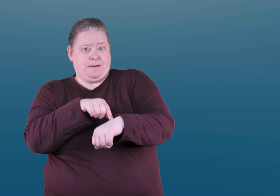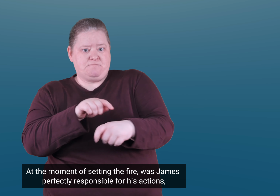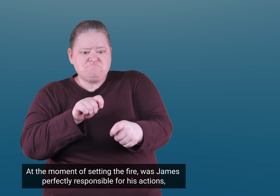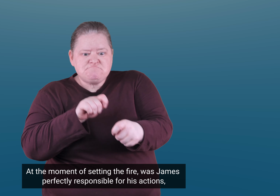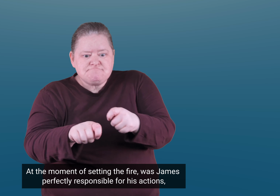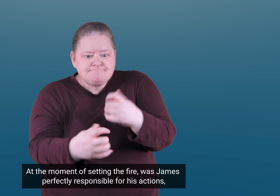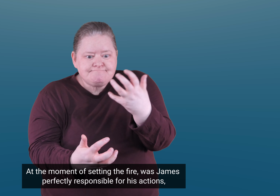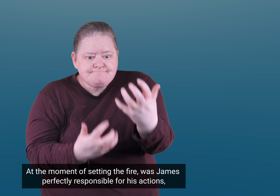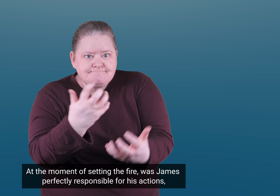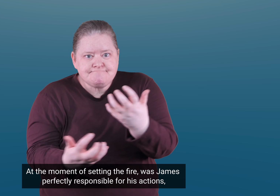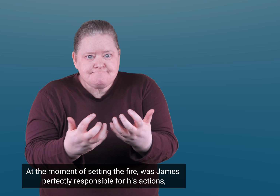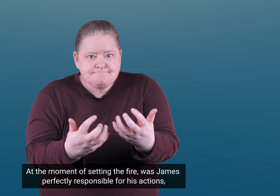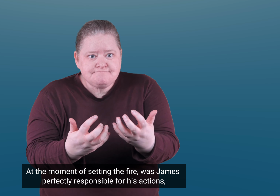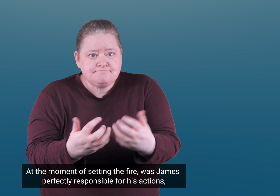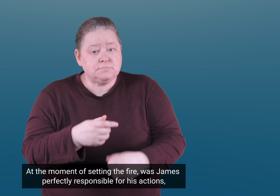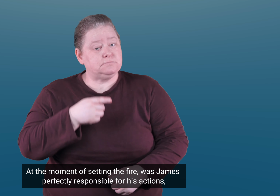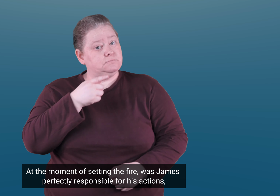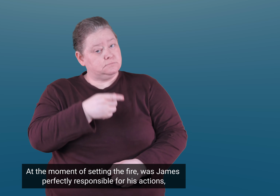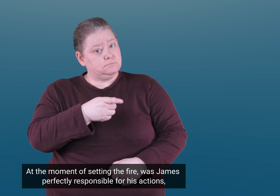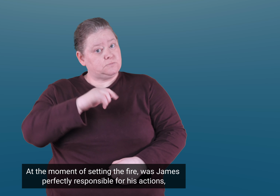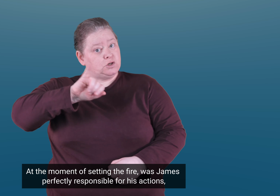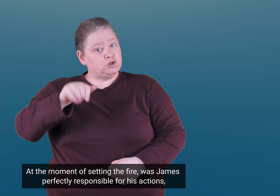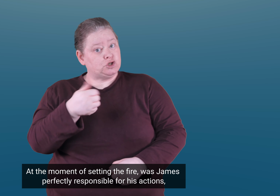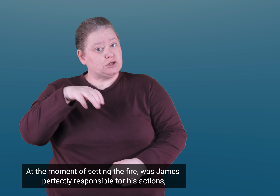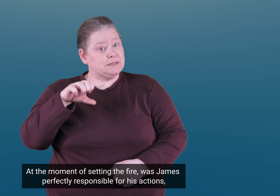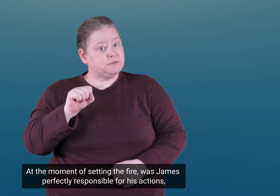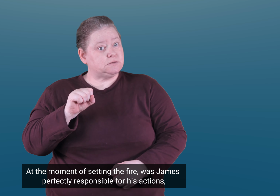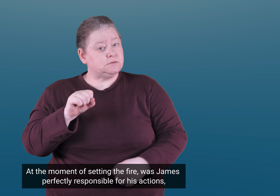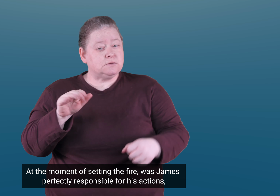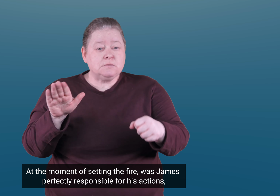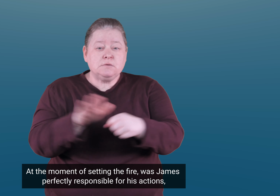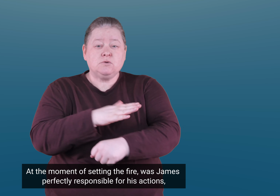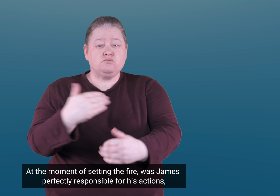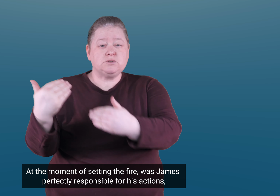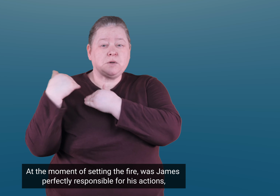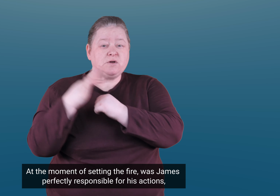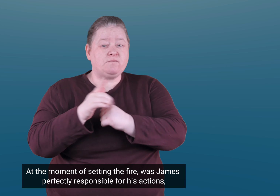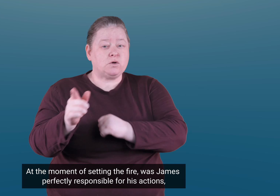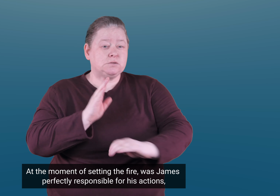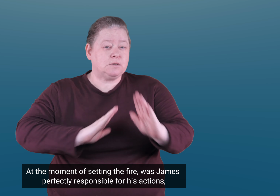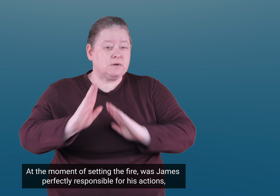At the moment of setting the fire, was James perfectly responsible for his actions?